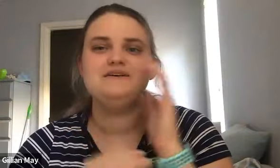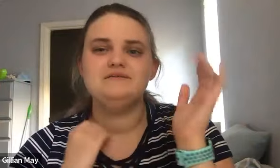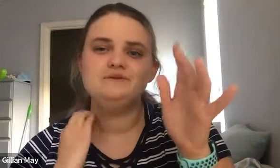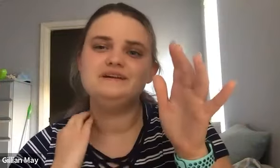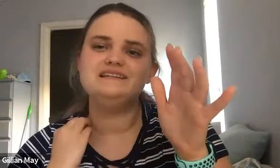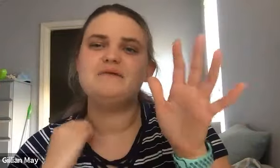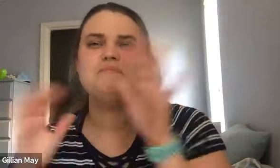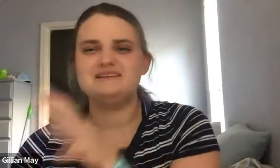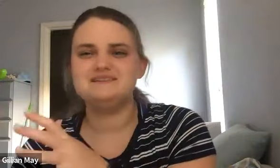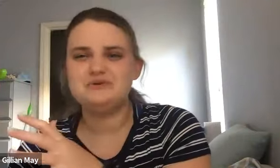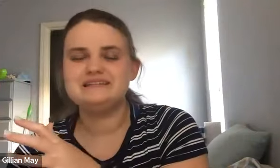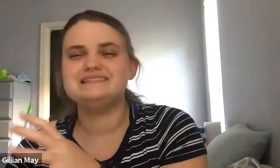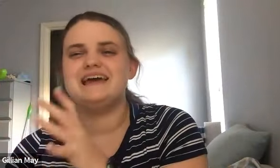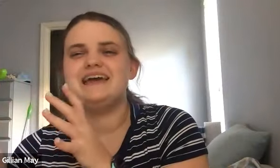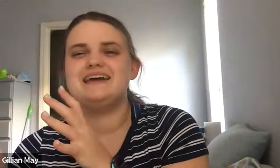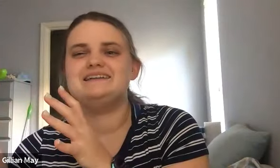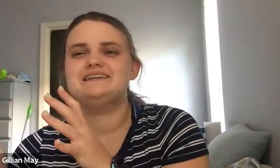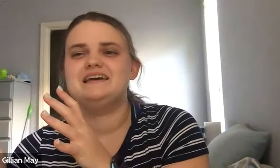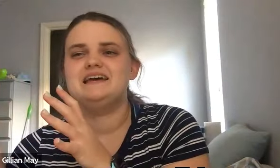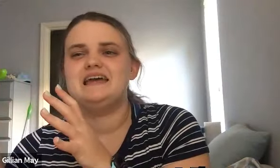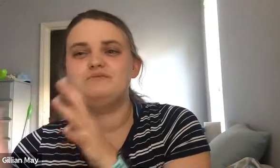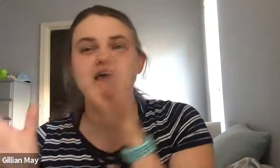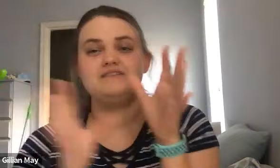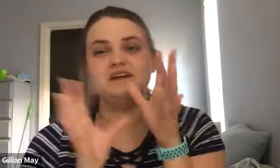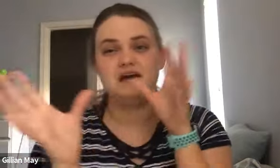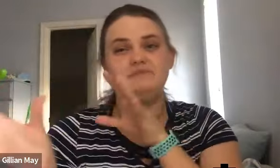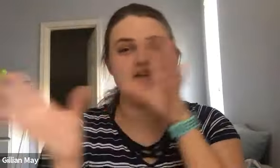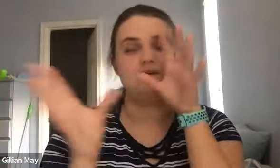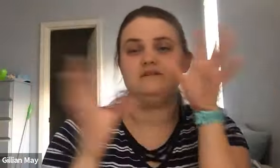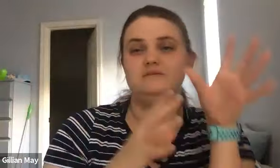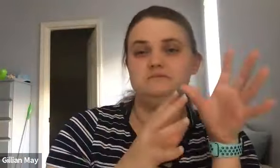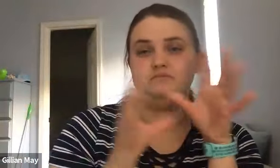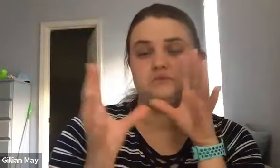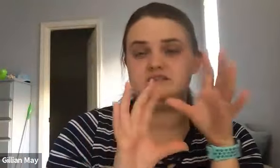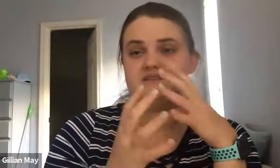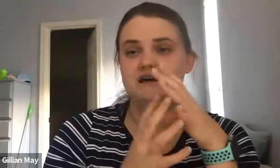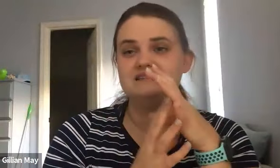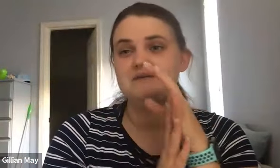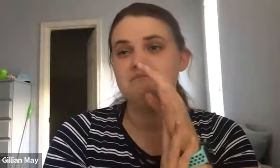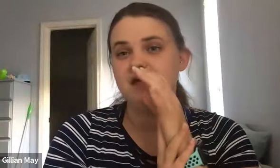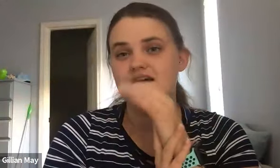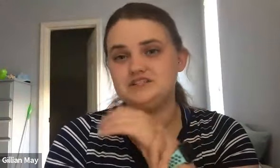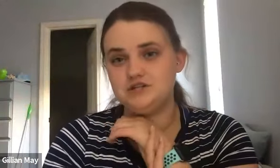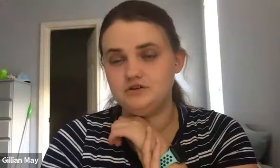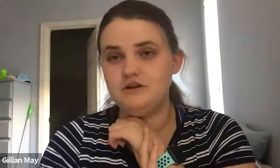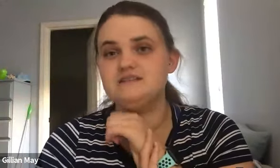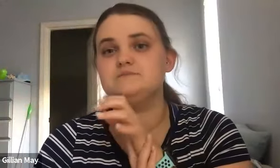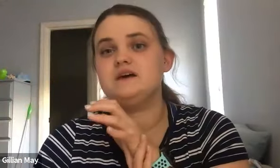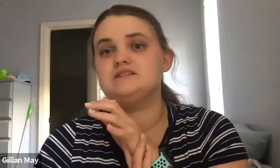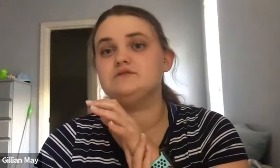we will get to some basic ones. And if we have time later on in the rest of this class, I may actually show you guys some signs for